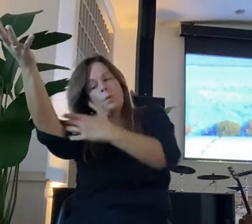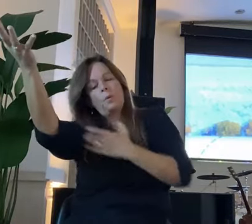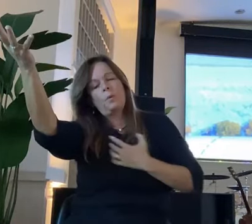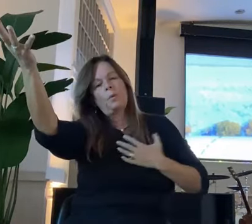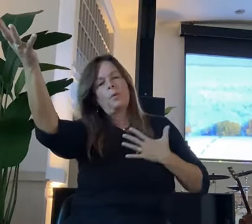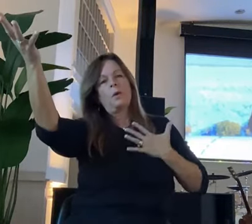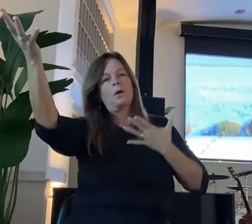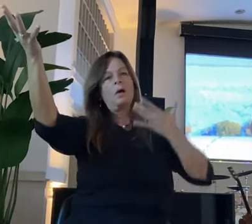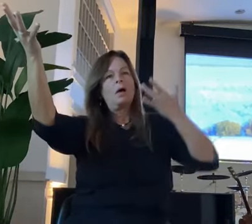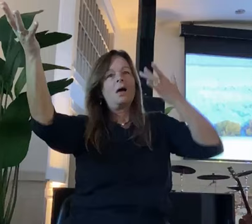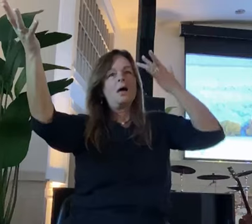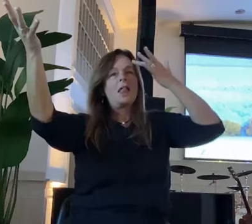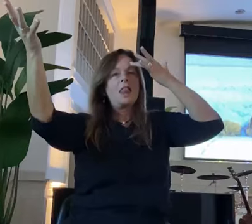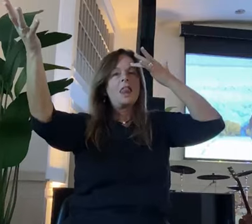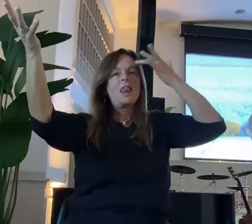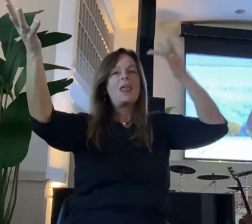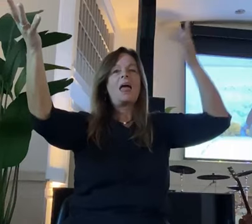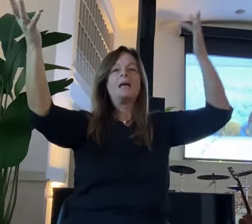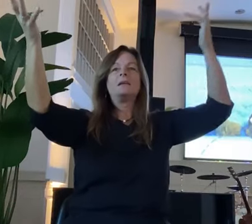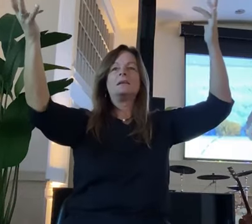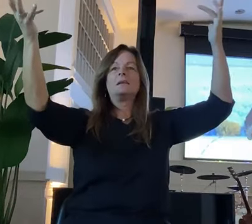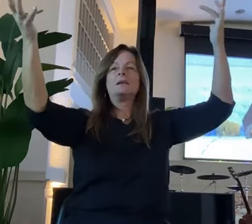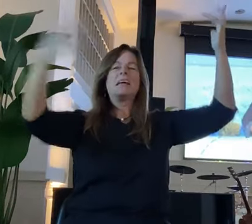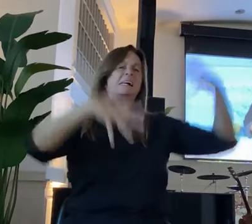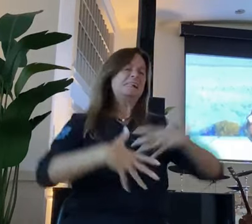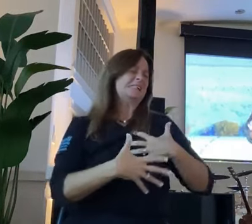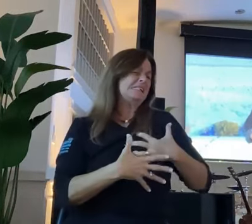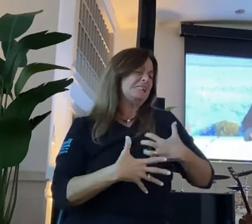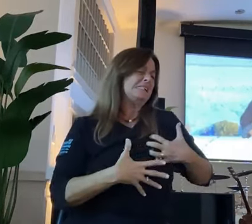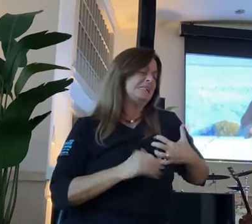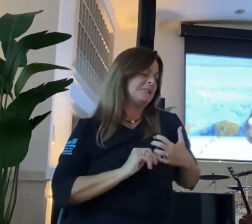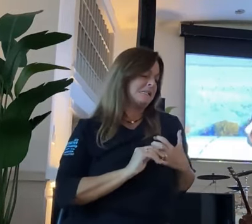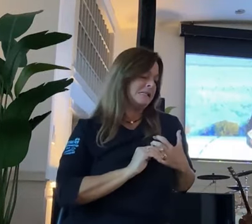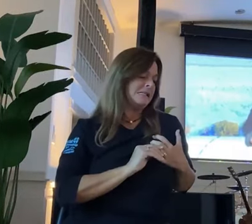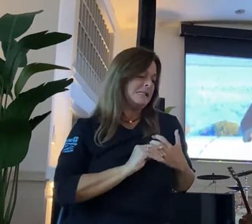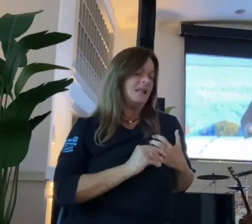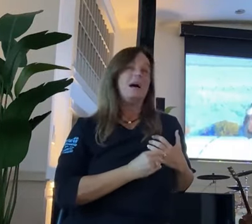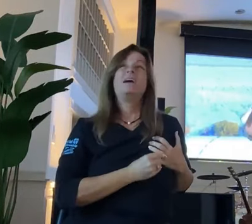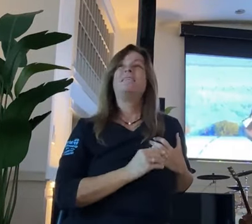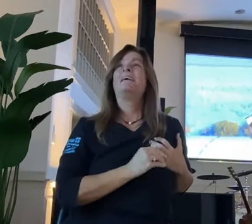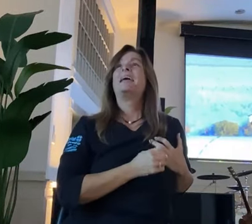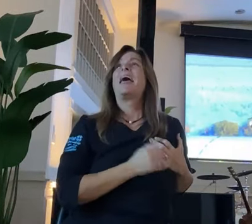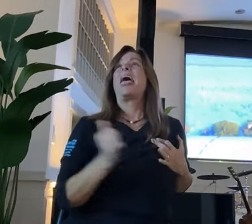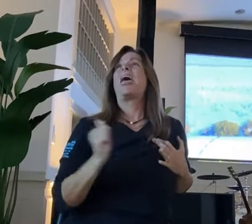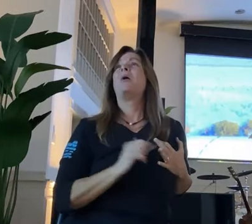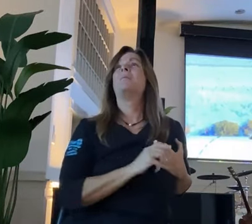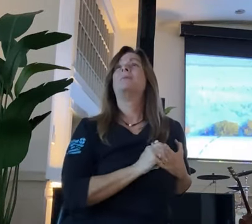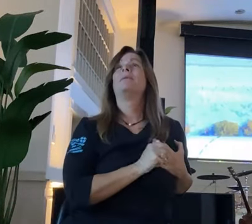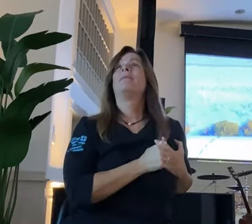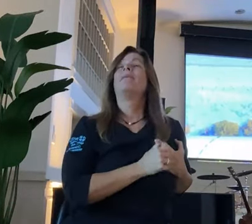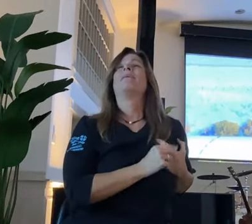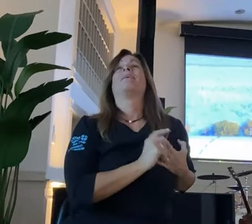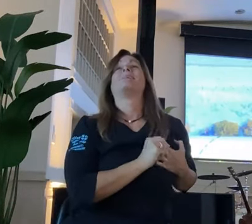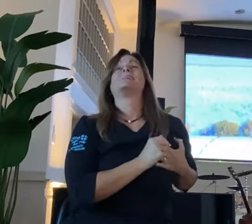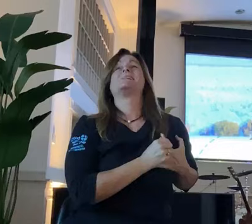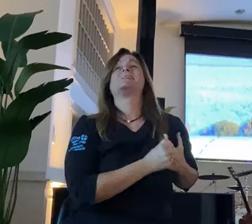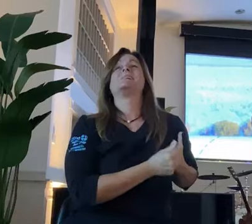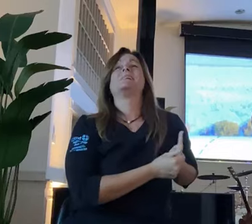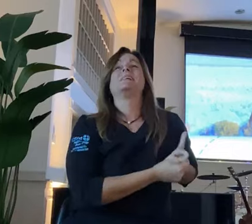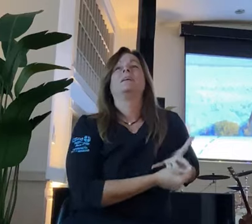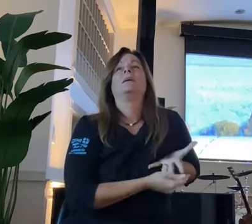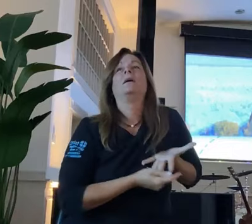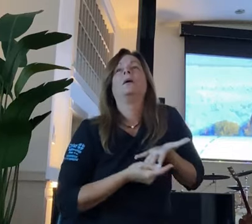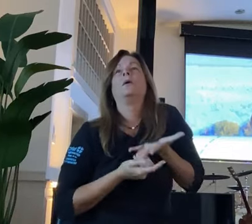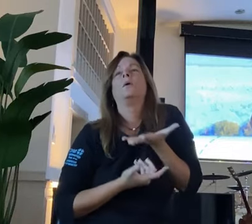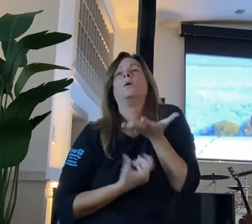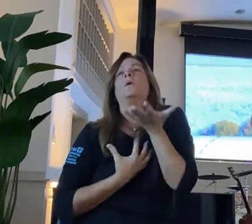God work inside of you, it's going to produce liberty and freedom and joy and peace and hope. And the only way we get that is